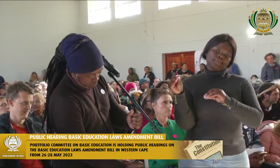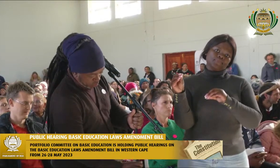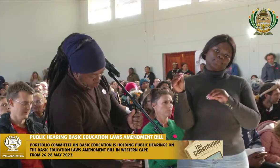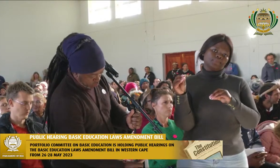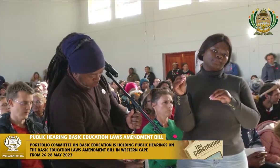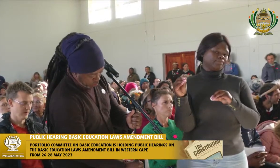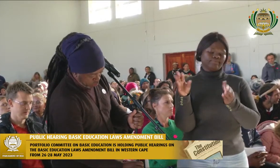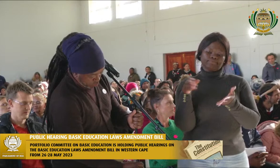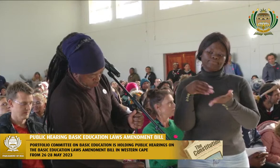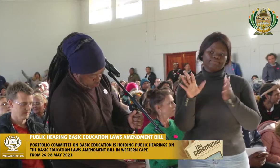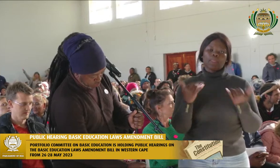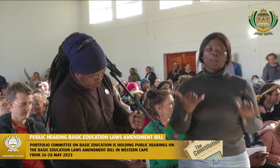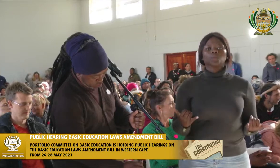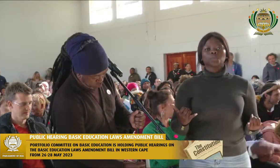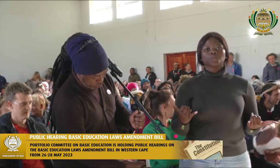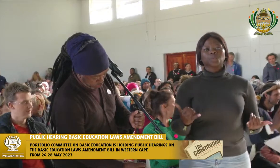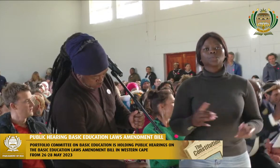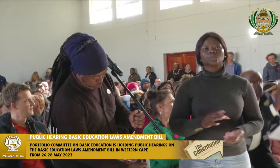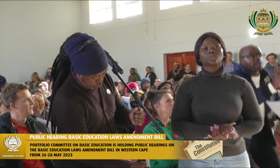it's gone now.